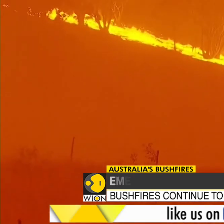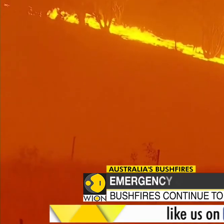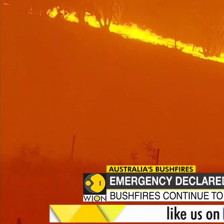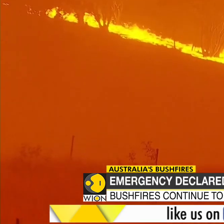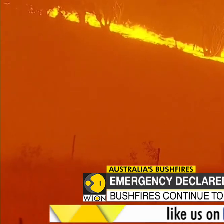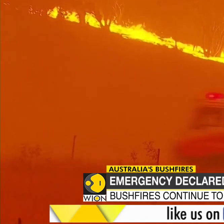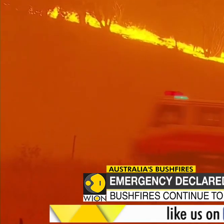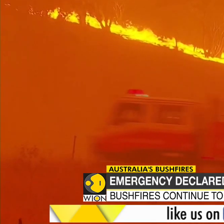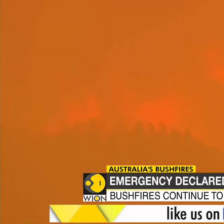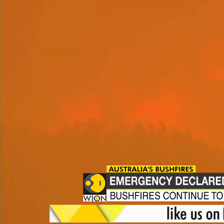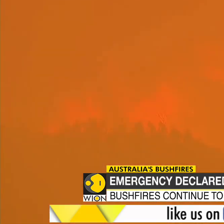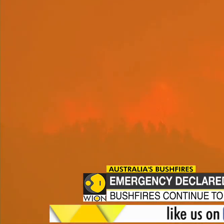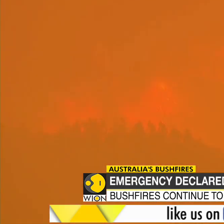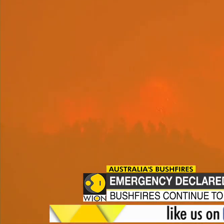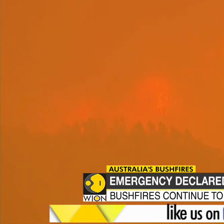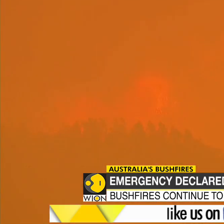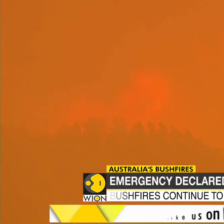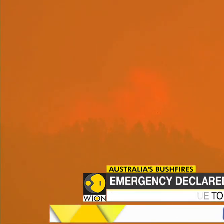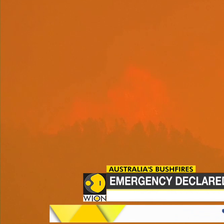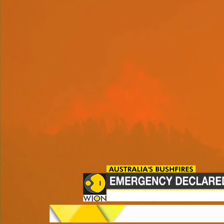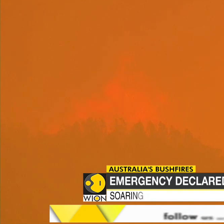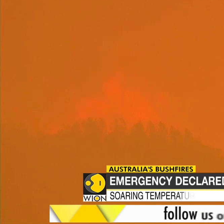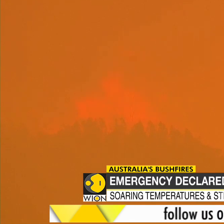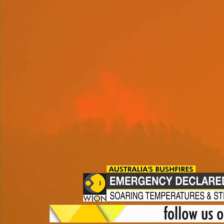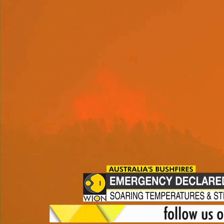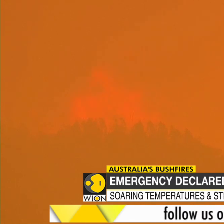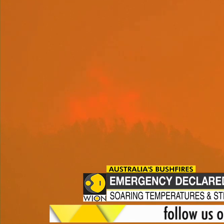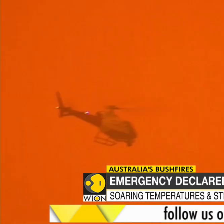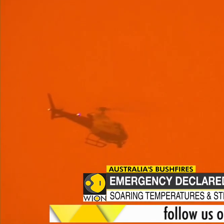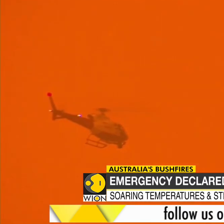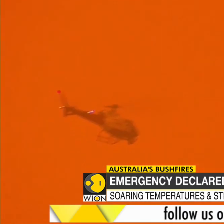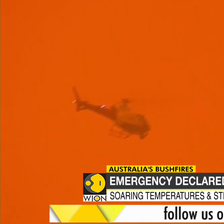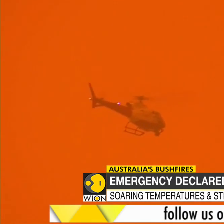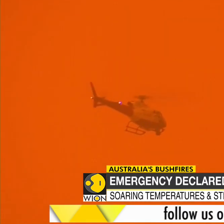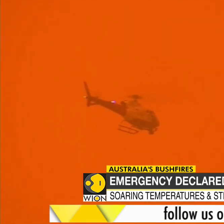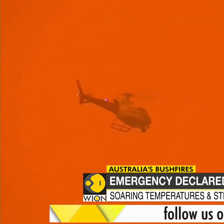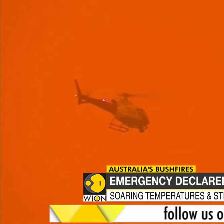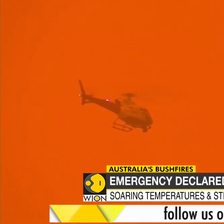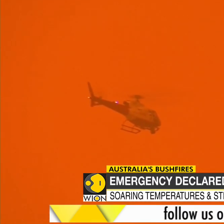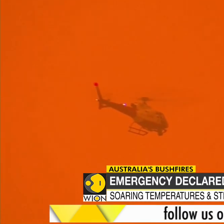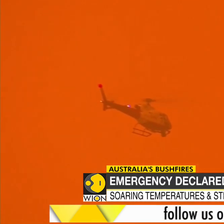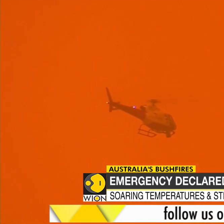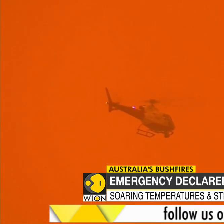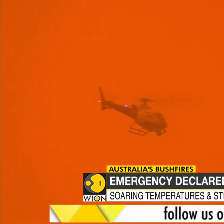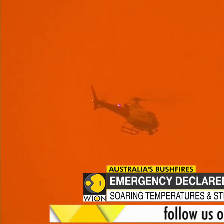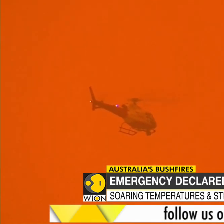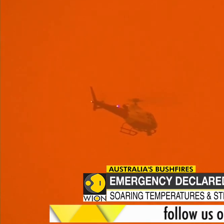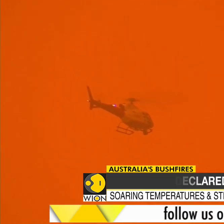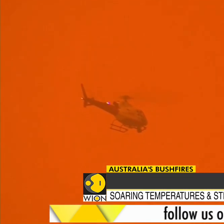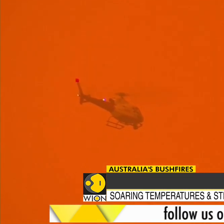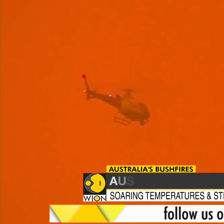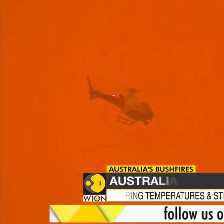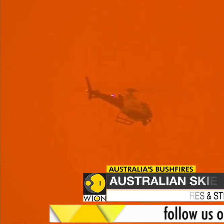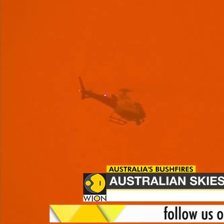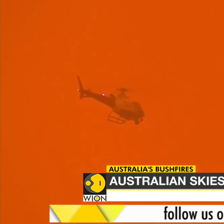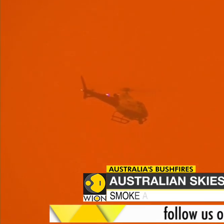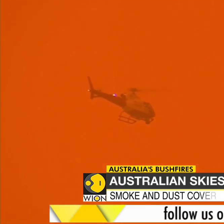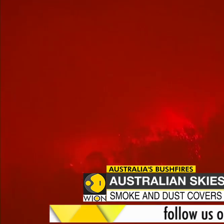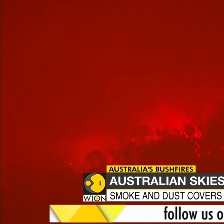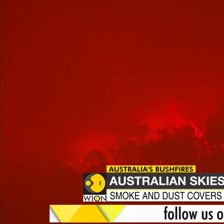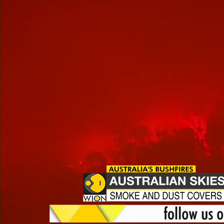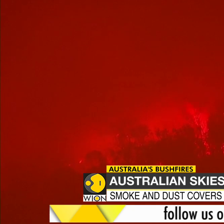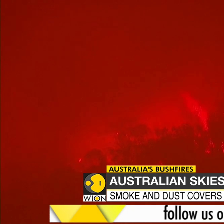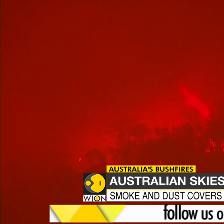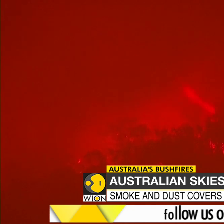This is Canberra's first declared emergency since 2003, when wildfires killed four people and over